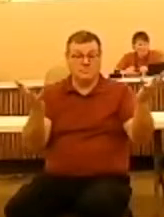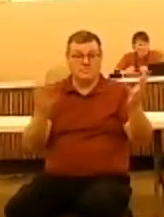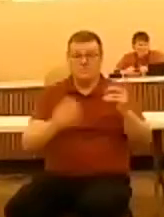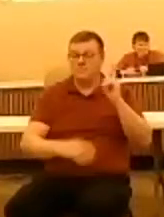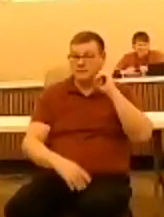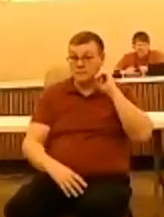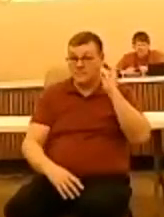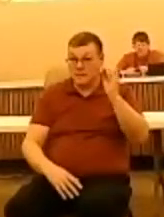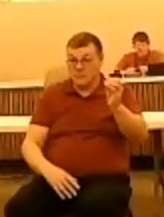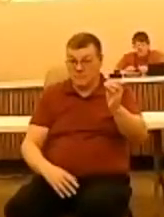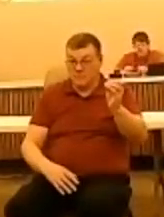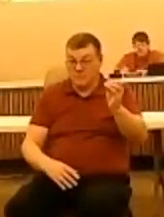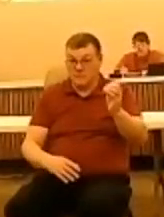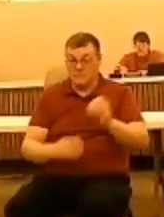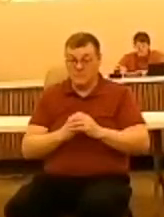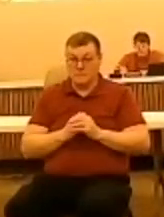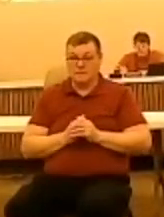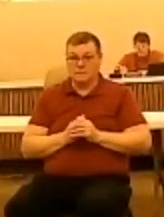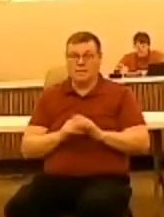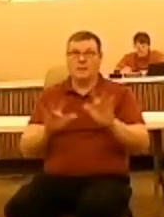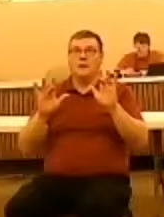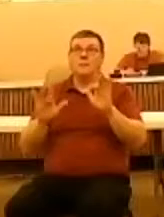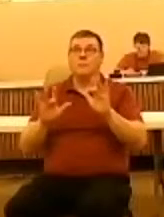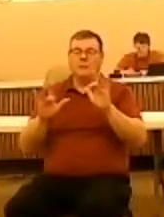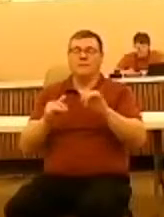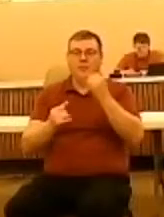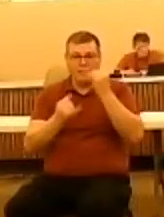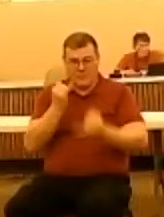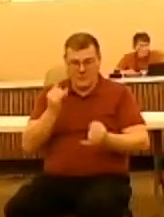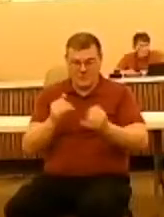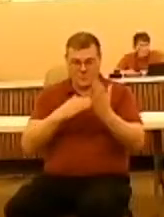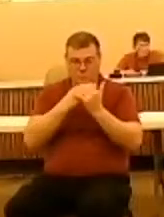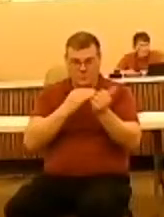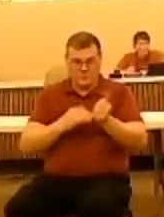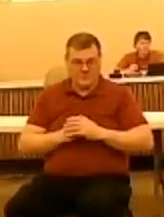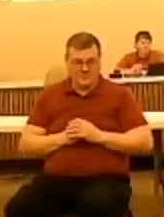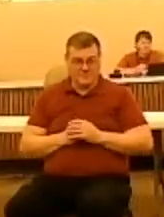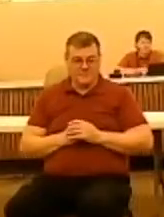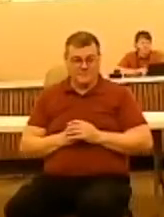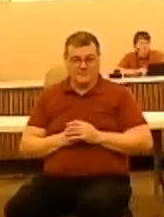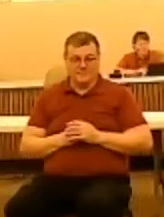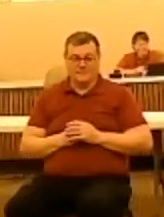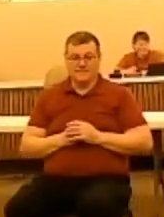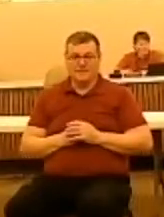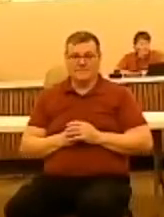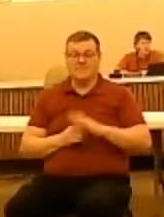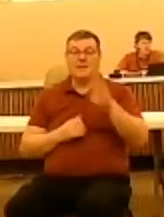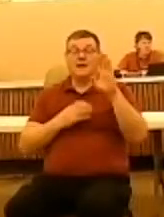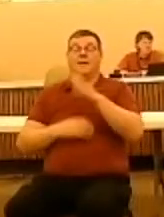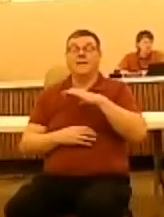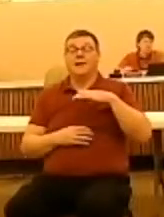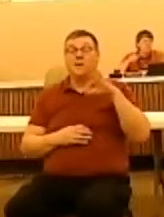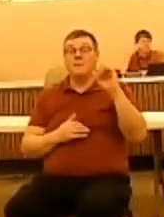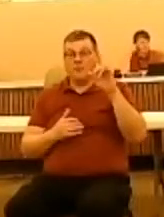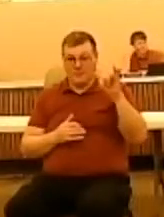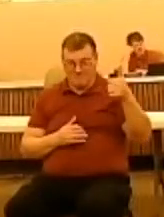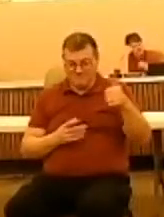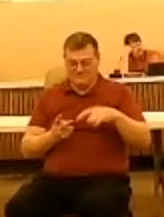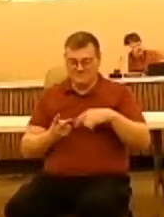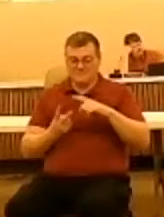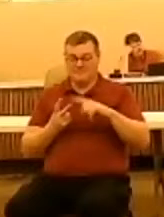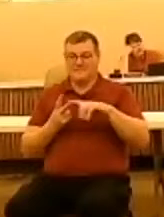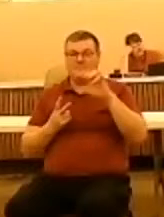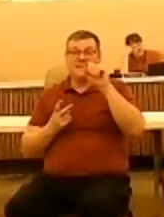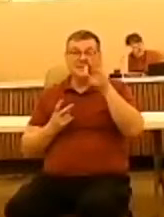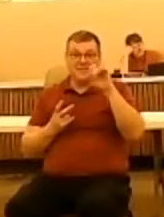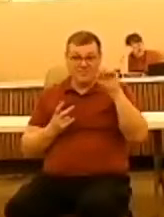Hearing none, mercifully call the last roll. Councilmember Barley, Aye. Councilmember